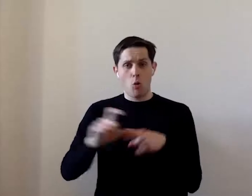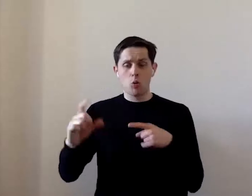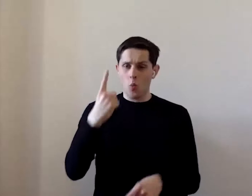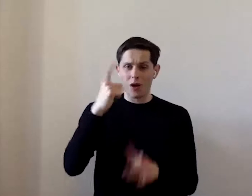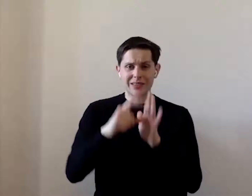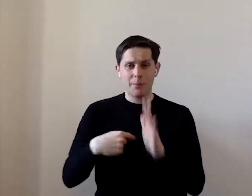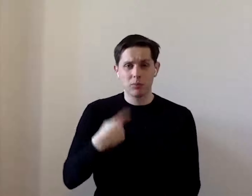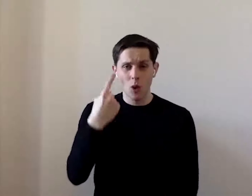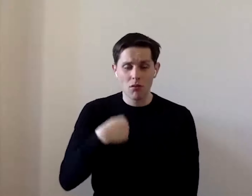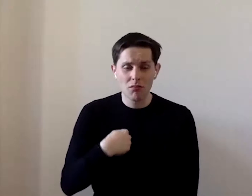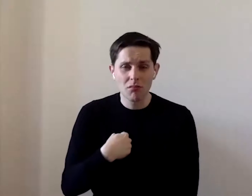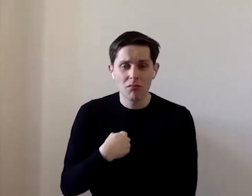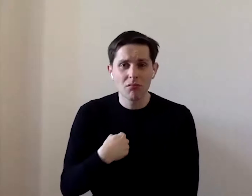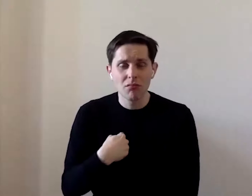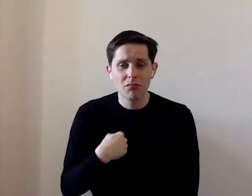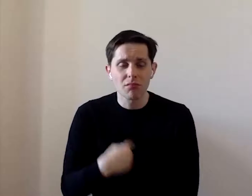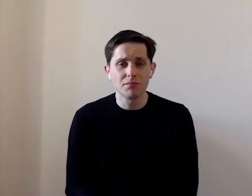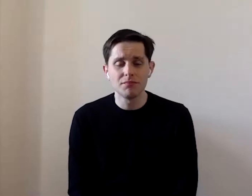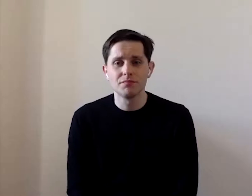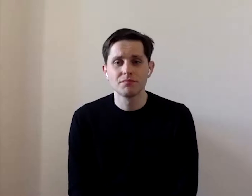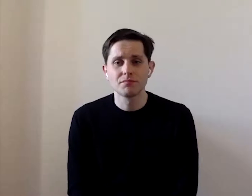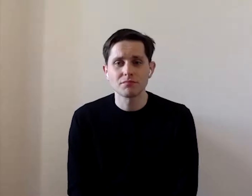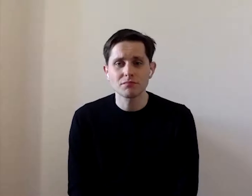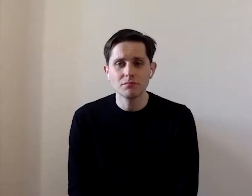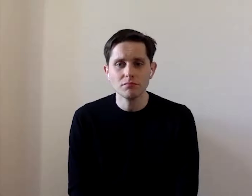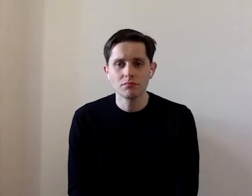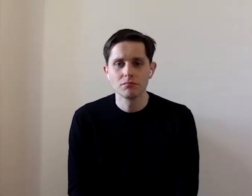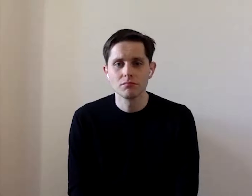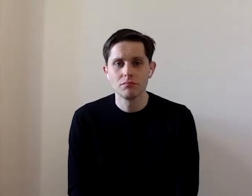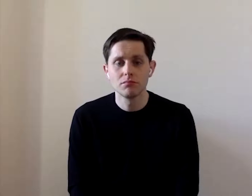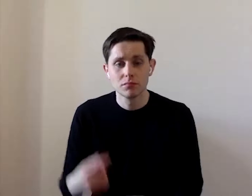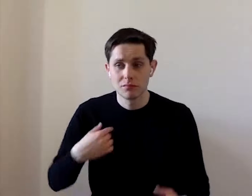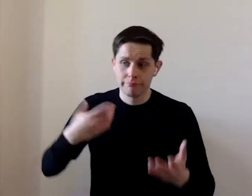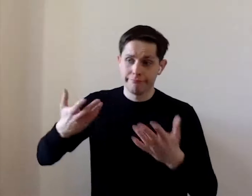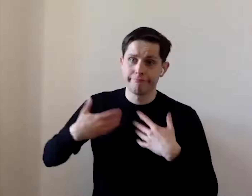end of this because of their disability? I mean, there weren't any other disabled students.